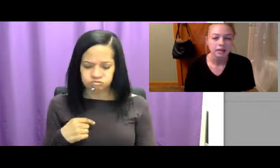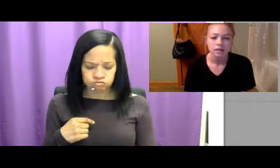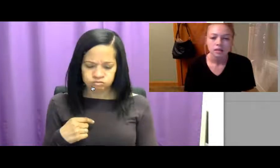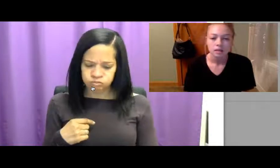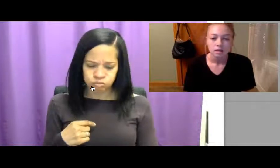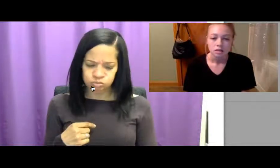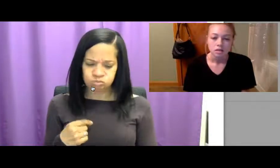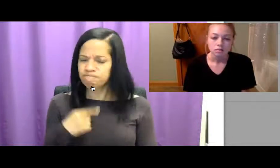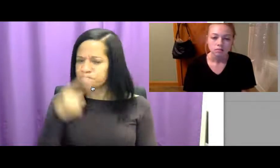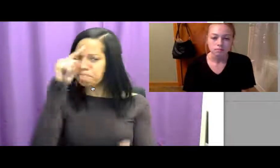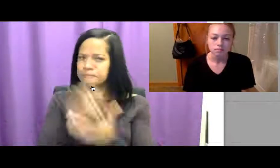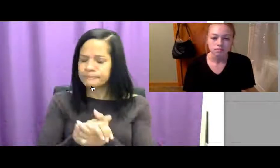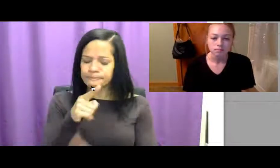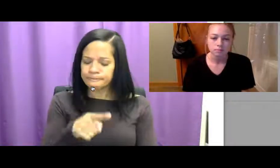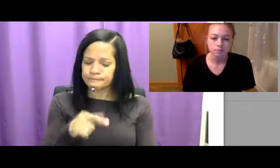to me.